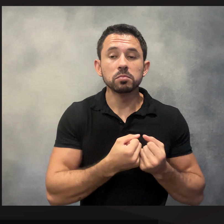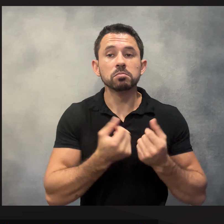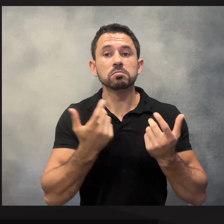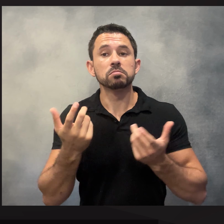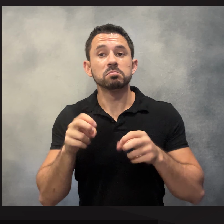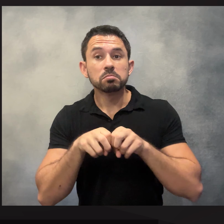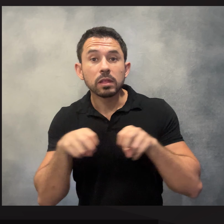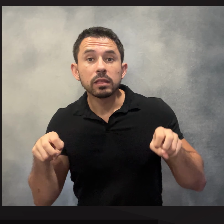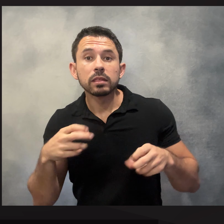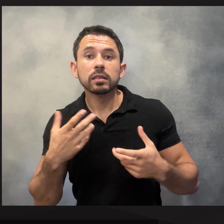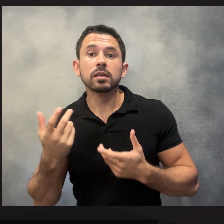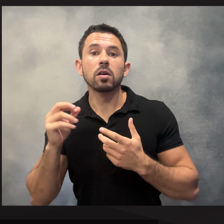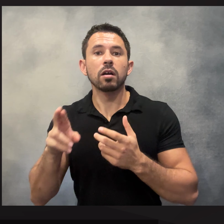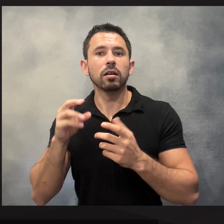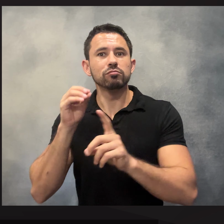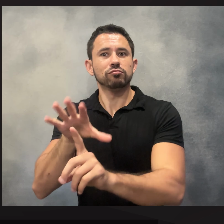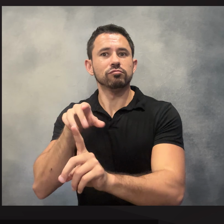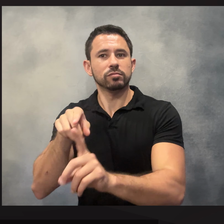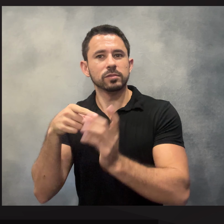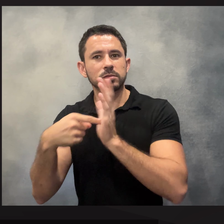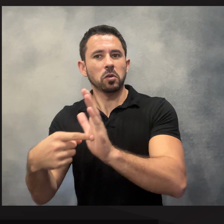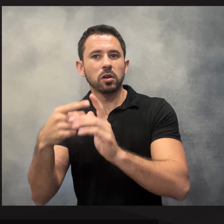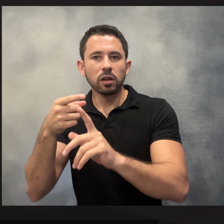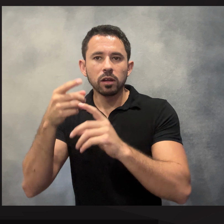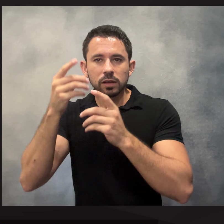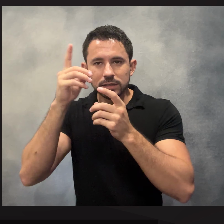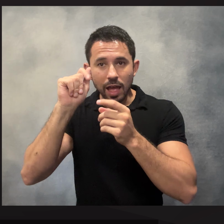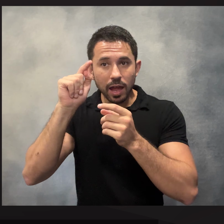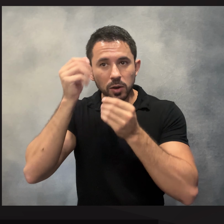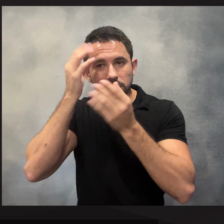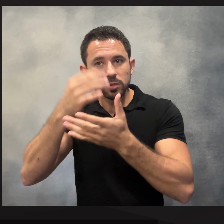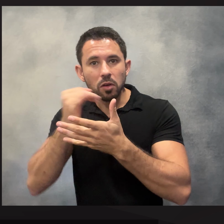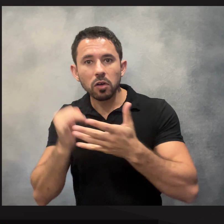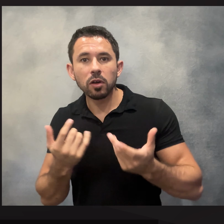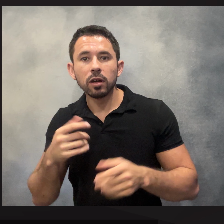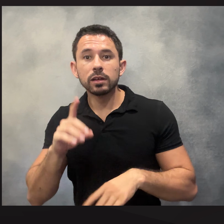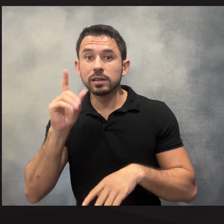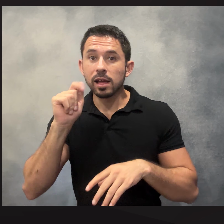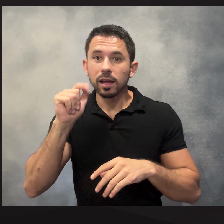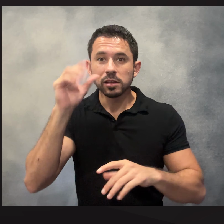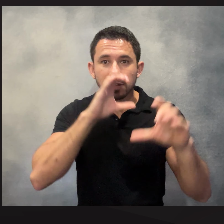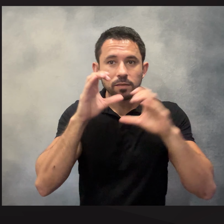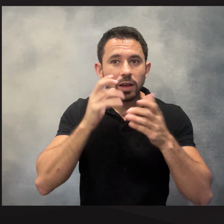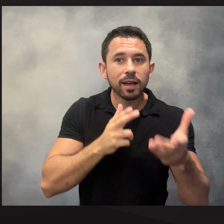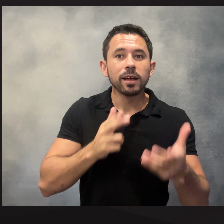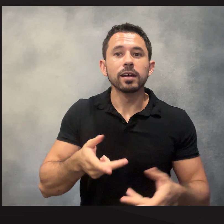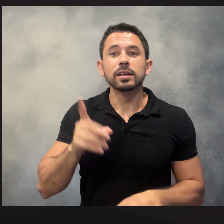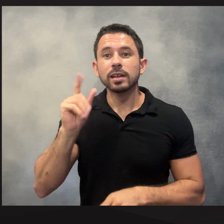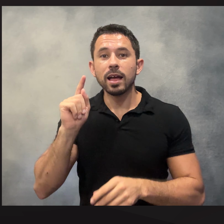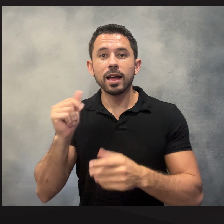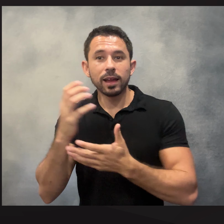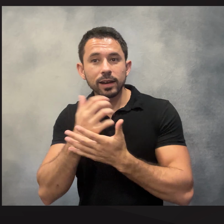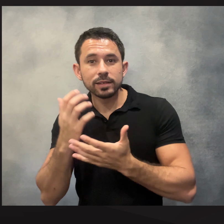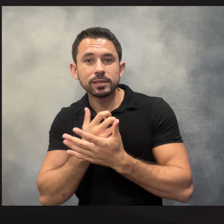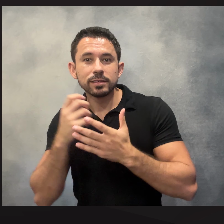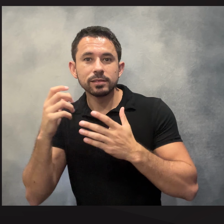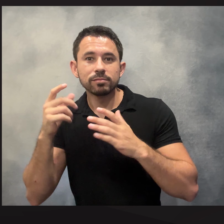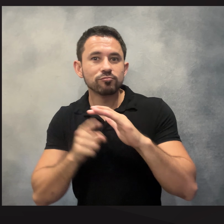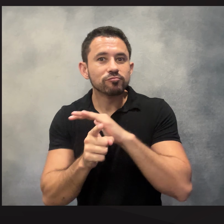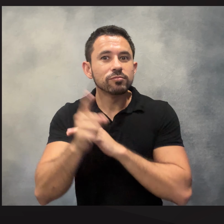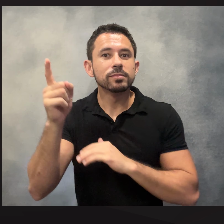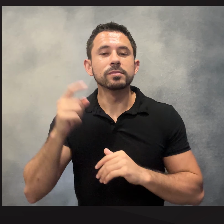workshops, panels, showcases, to data-informed art, data scavenger hunts, and data